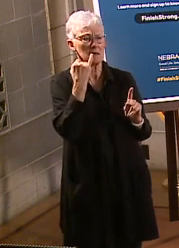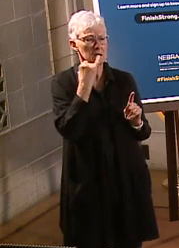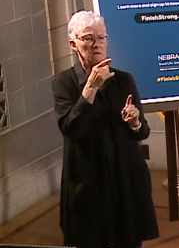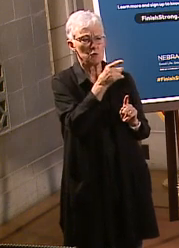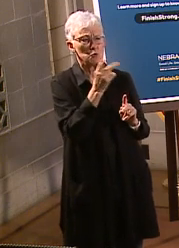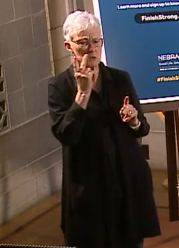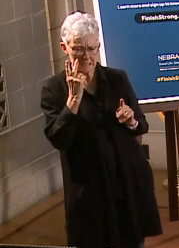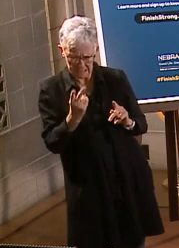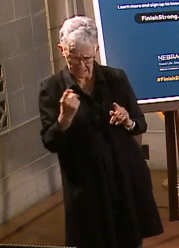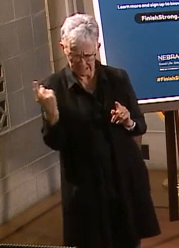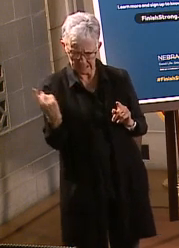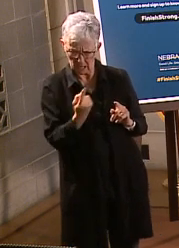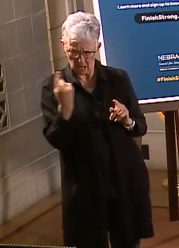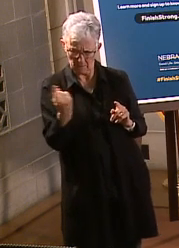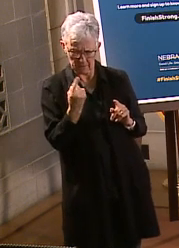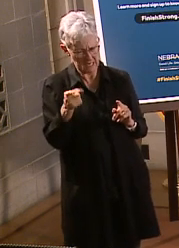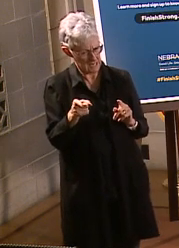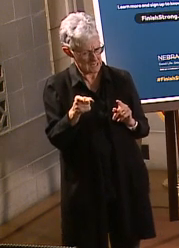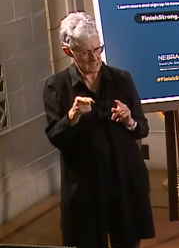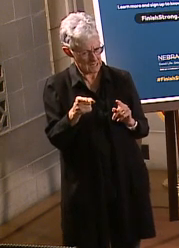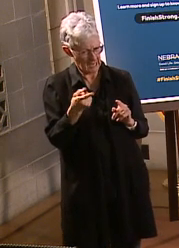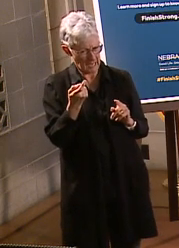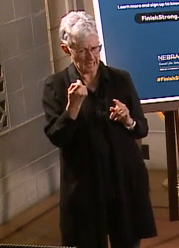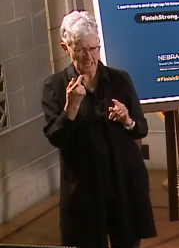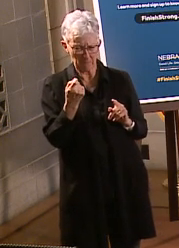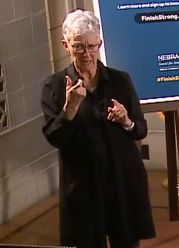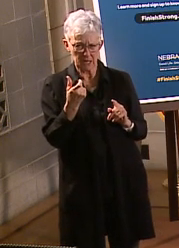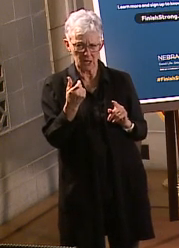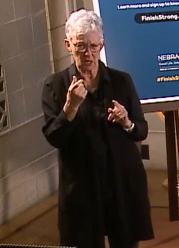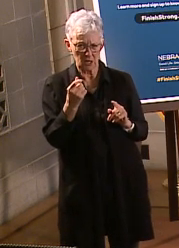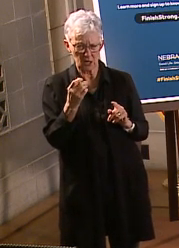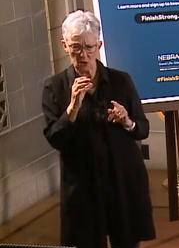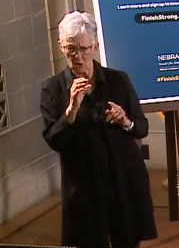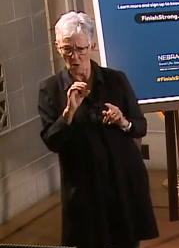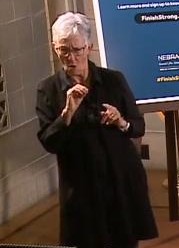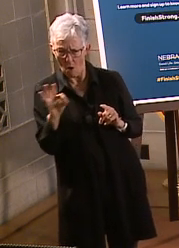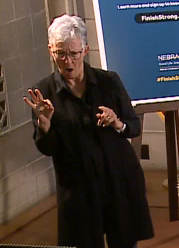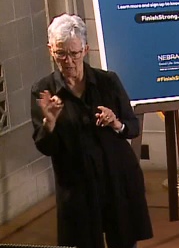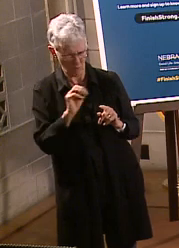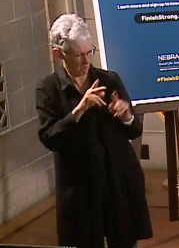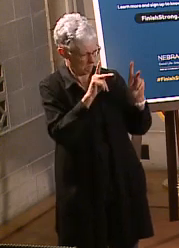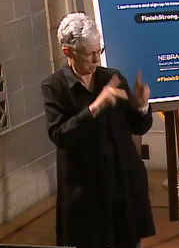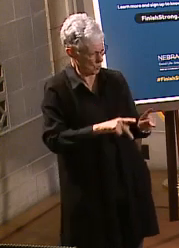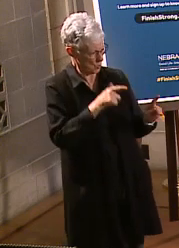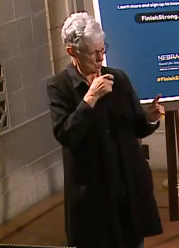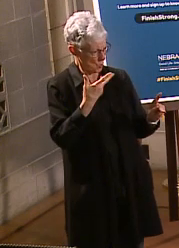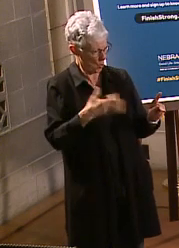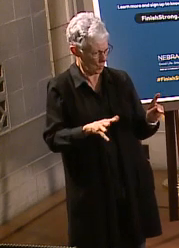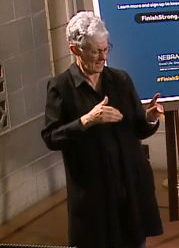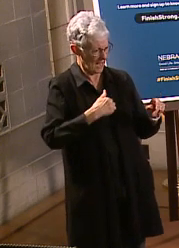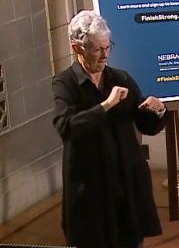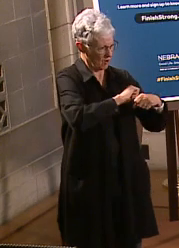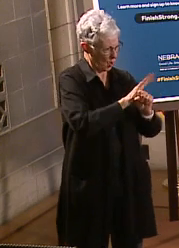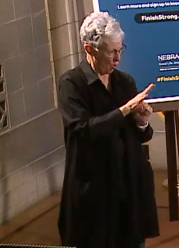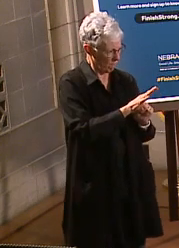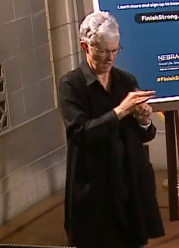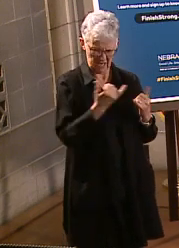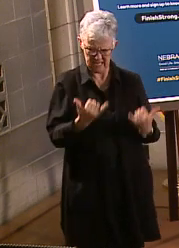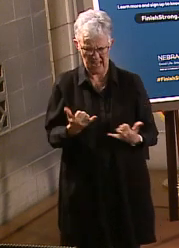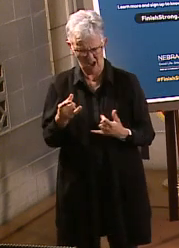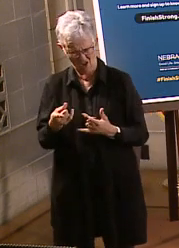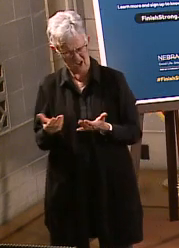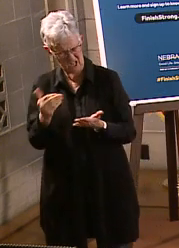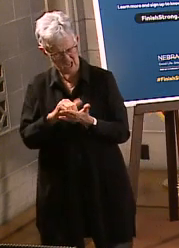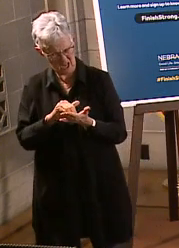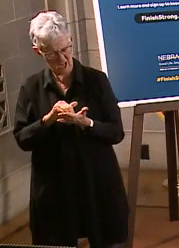something that they think might not be quite right, such as maybe a reinfection, a patient that had a COVID infection in the past that now they think has